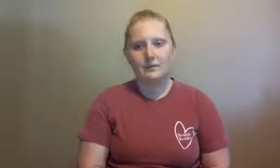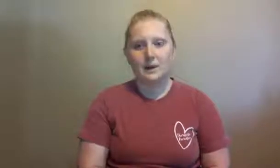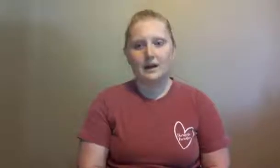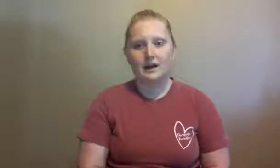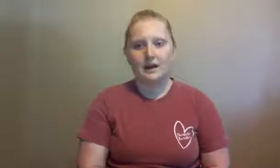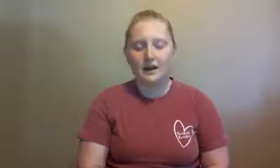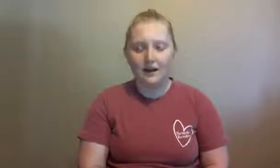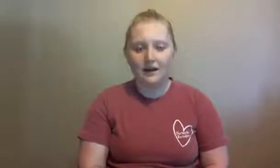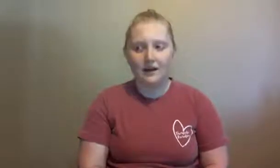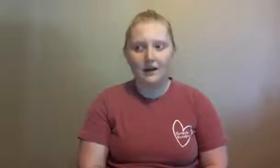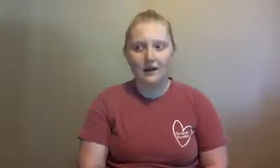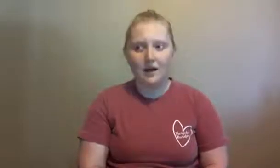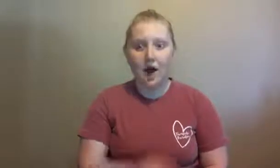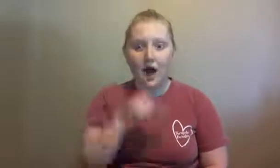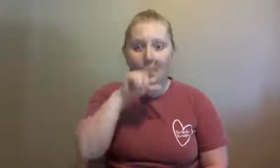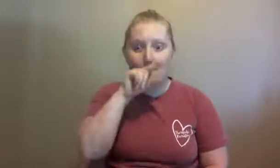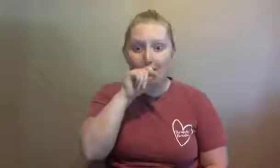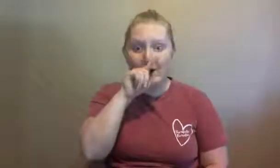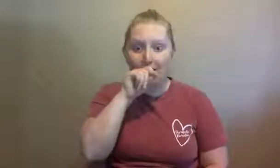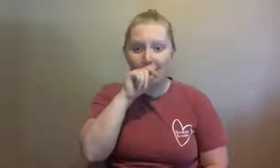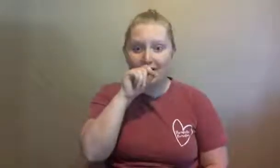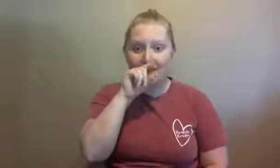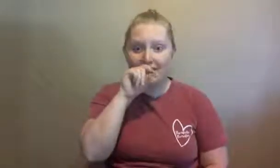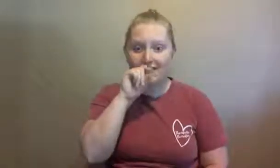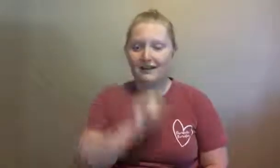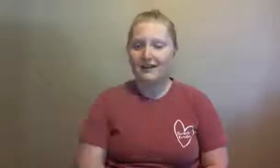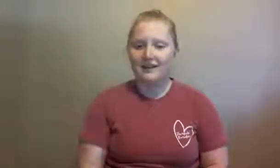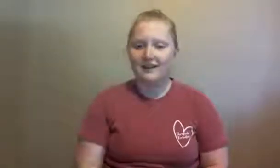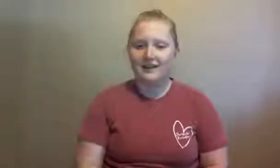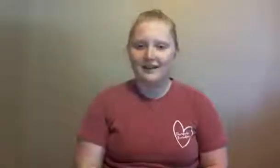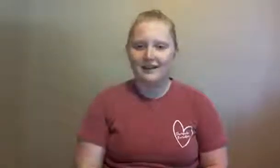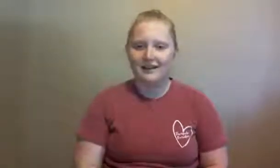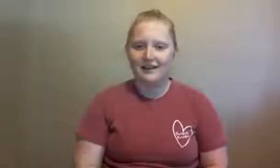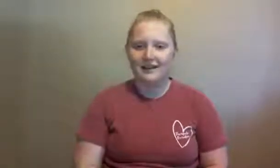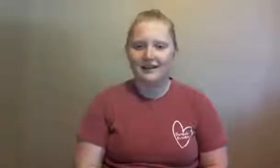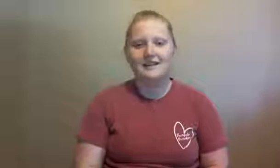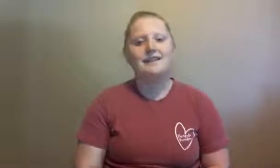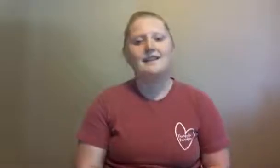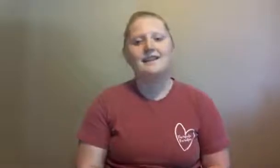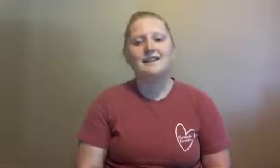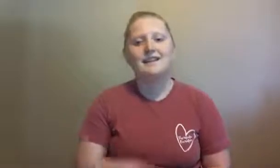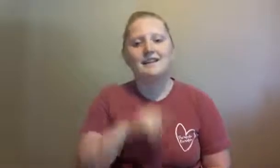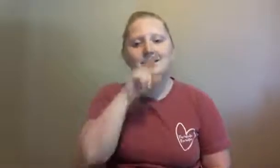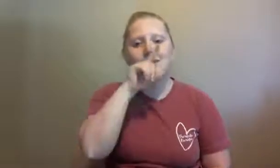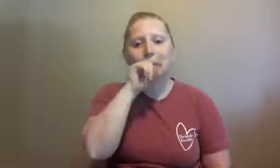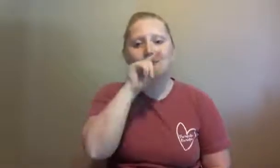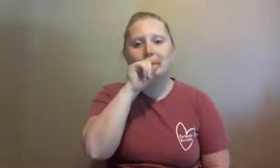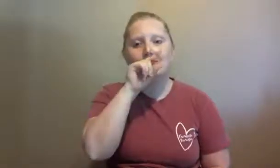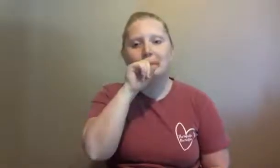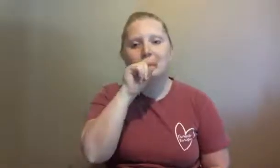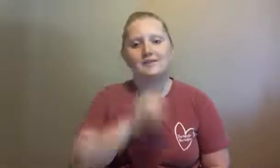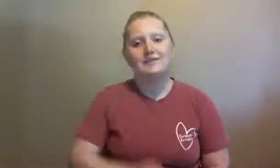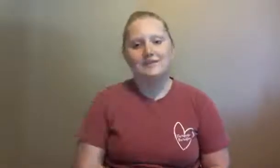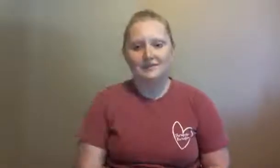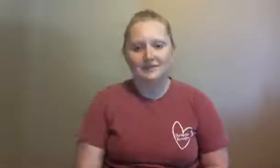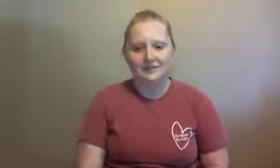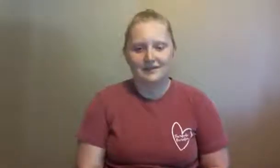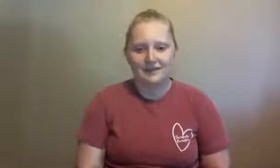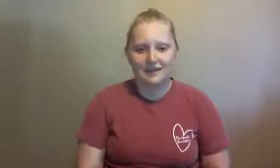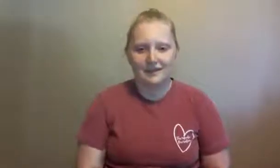I have a bird. A bird? I have a pet. He is a bird. And he